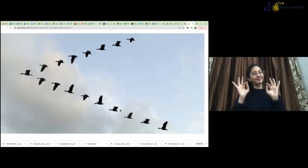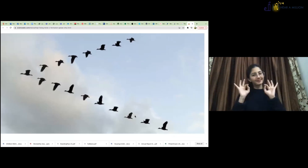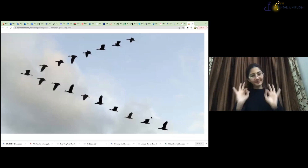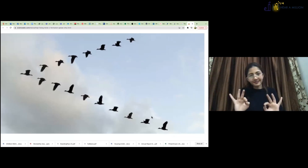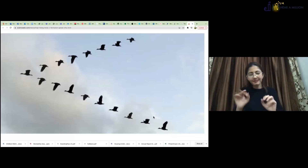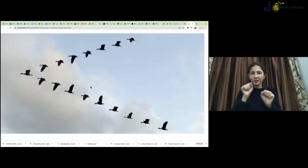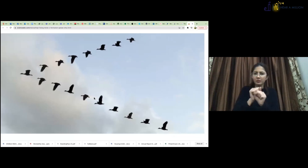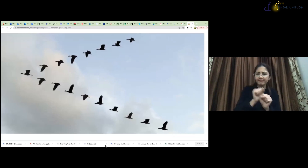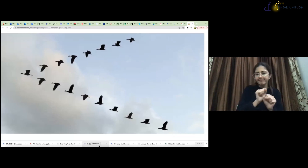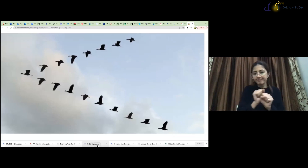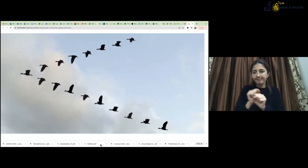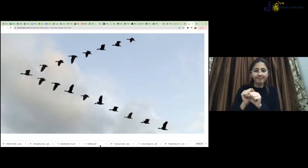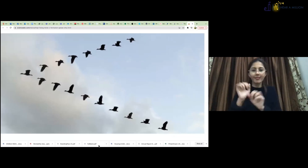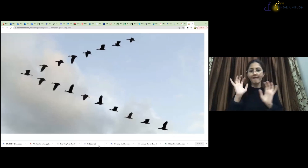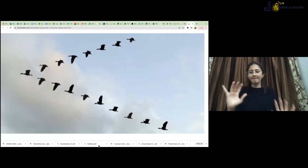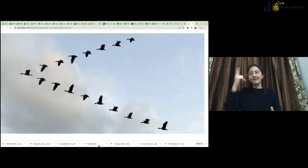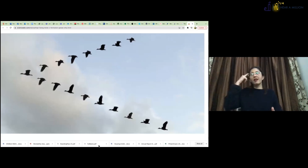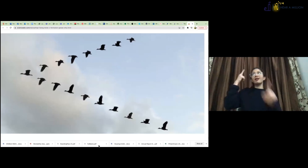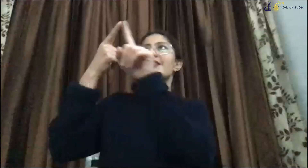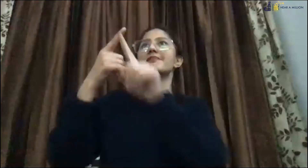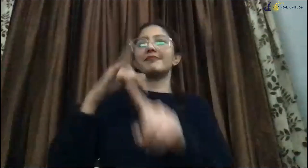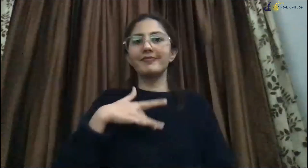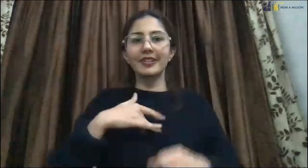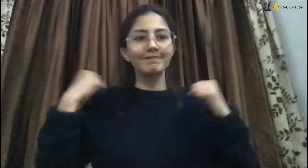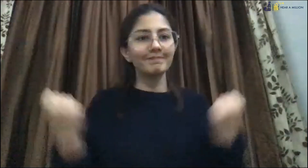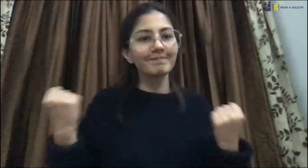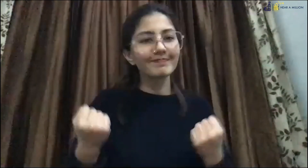working for us cause.